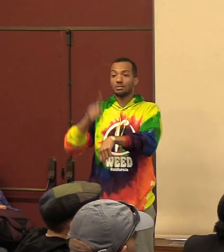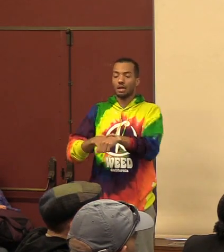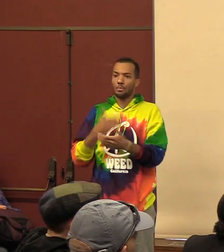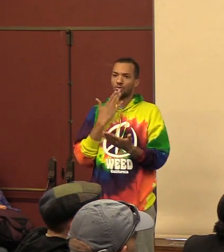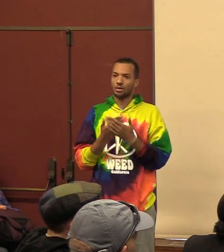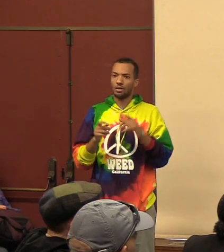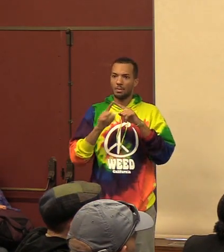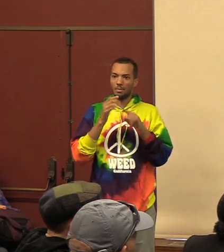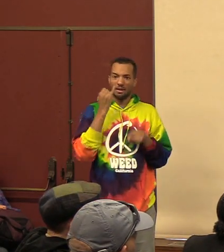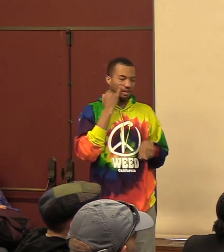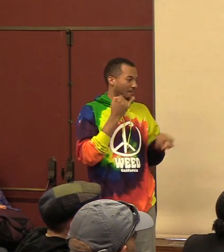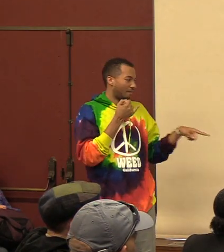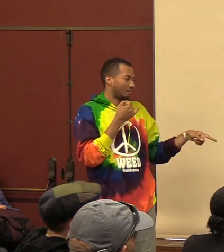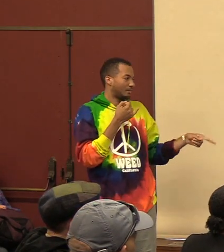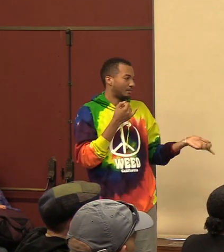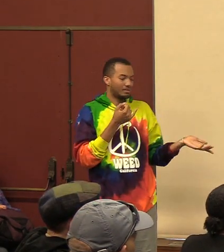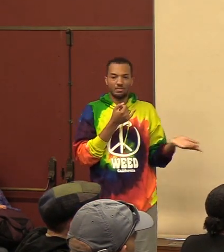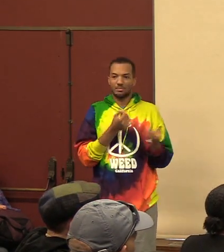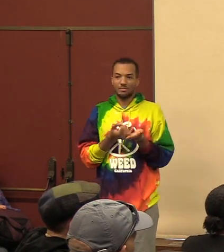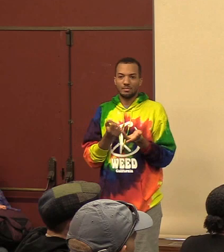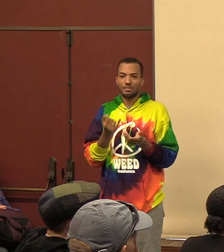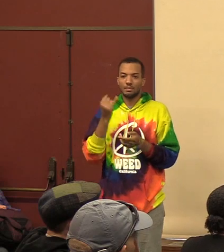on your back